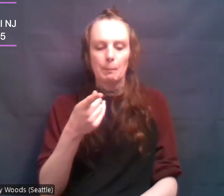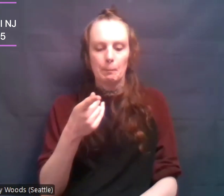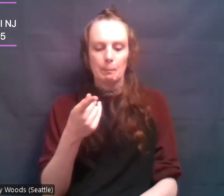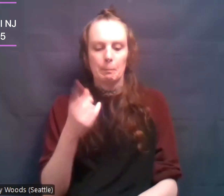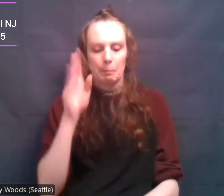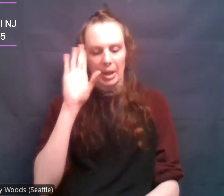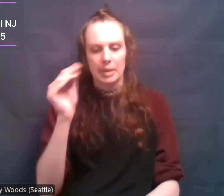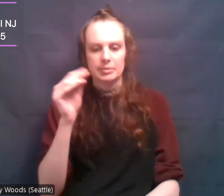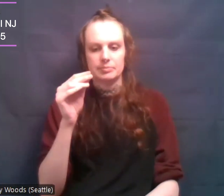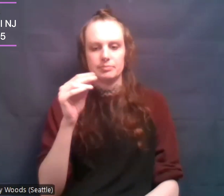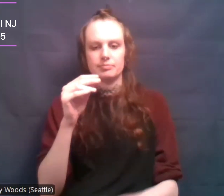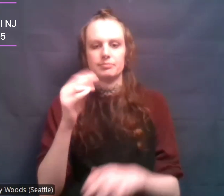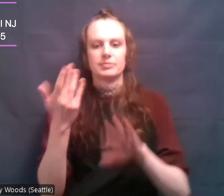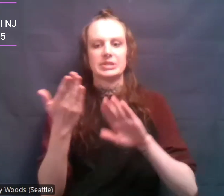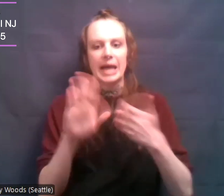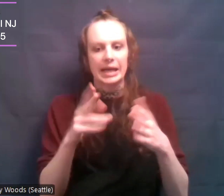and